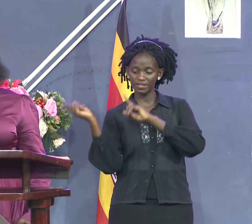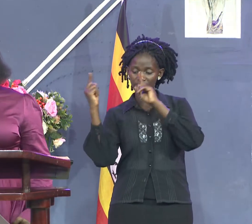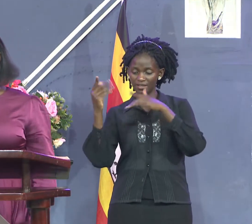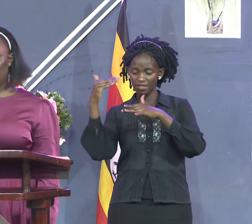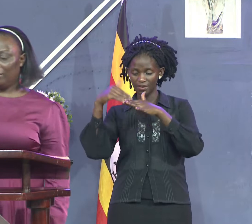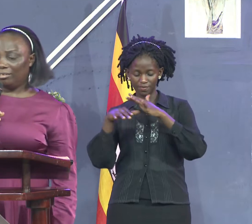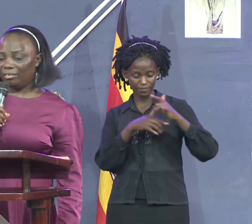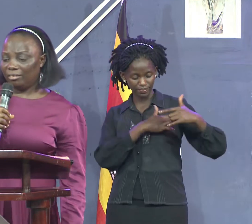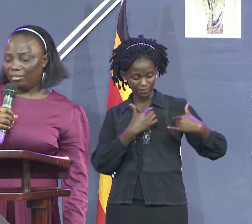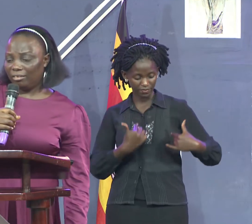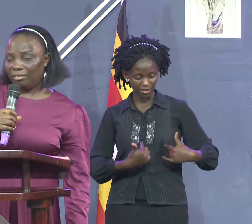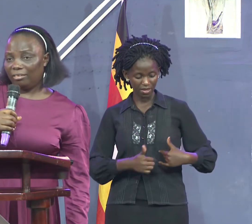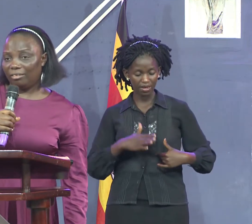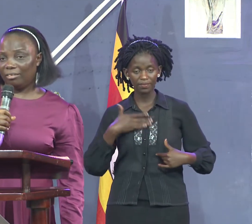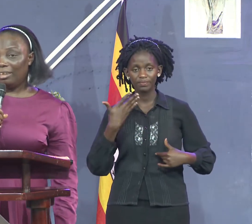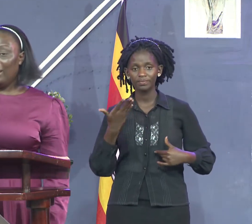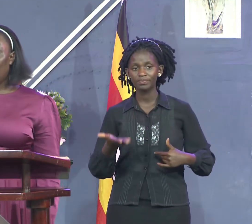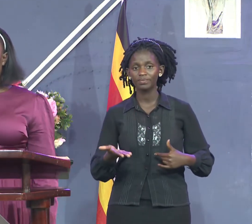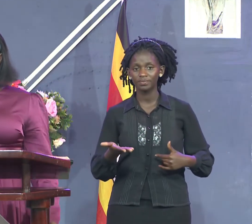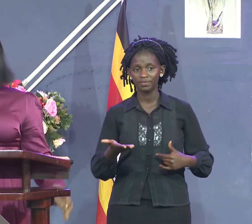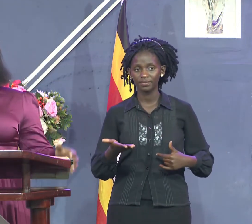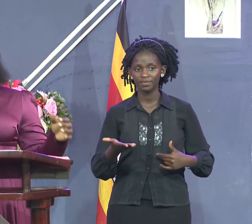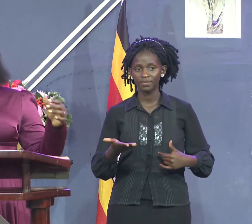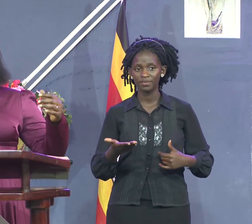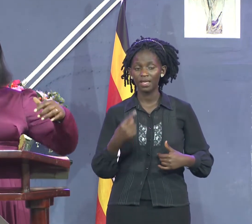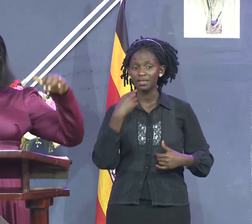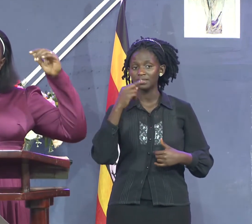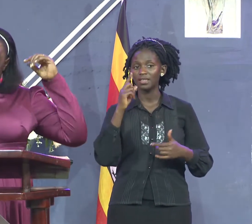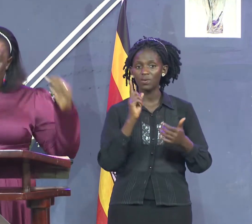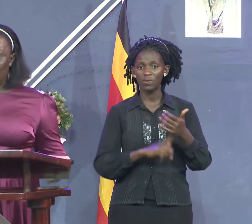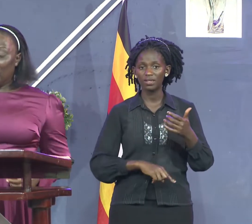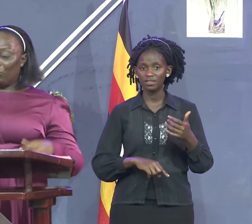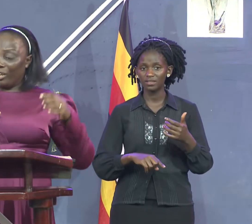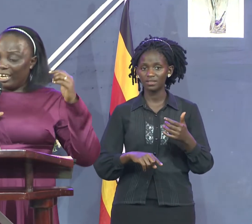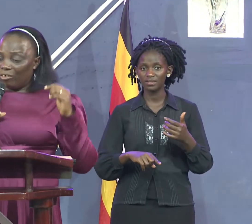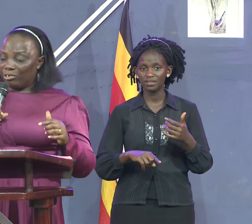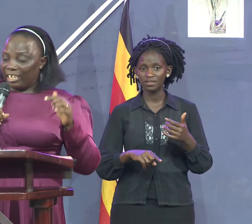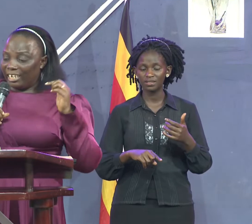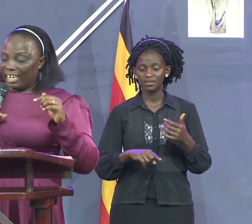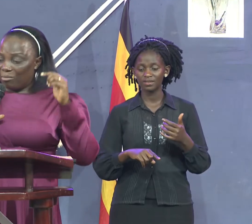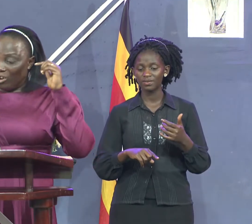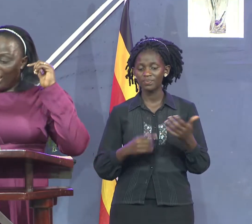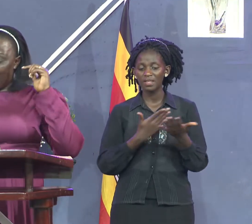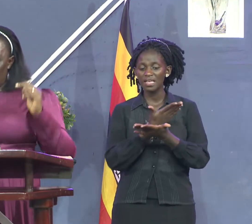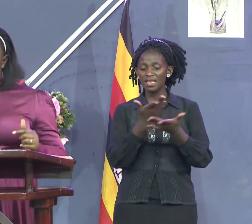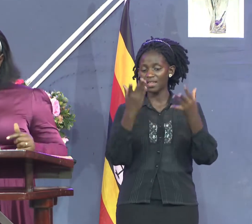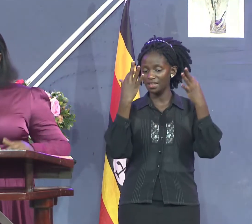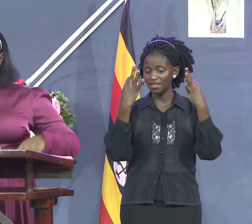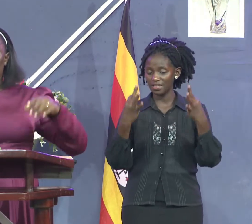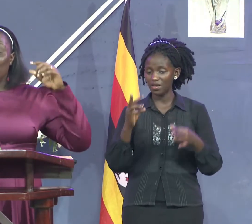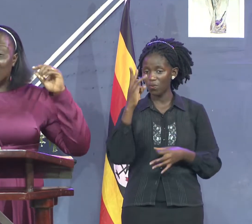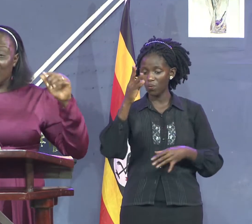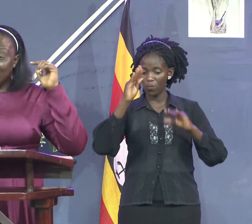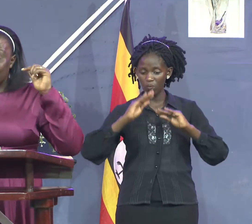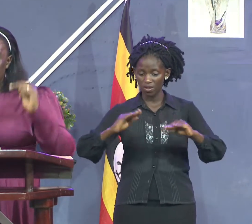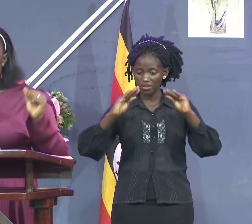Then a voice crossed my mind. Ngaligamba nti tewali ky'ogenda kutendeka mwana wo